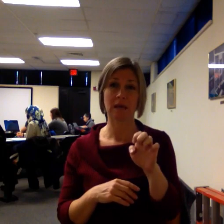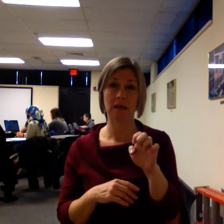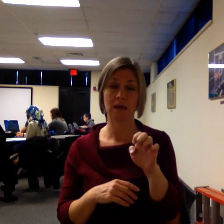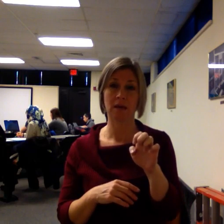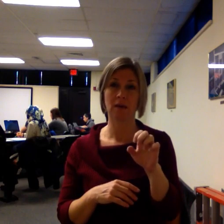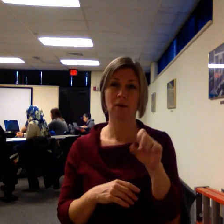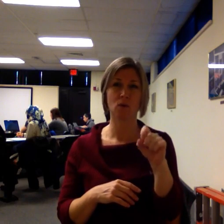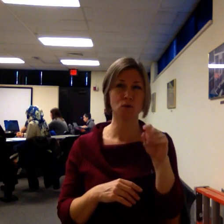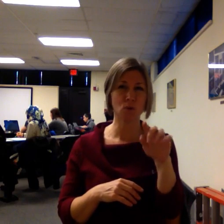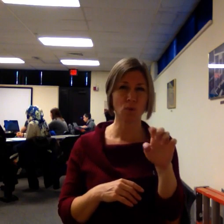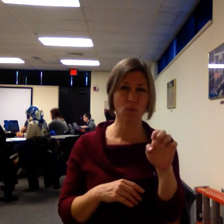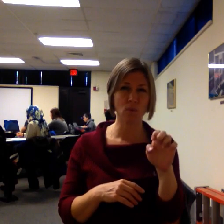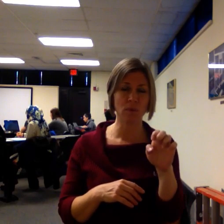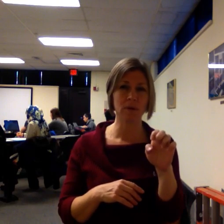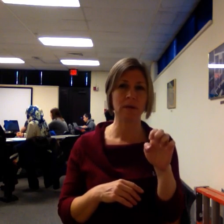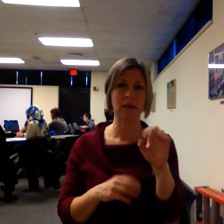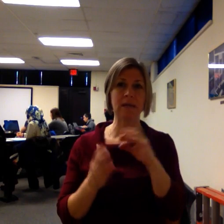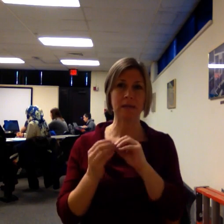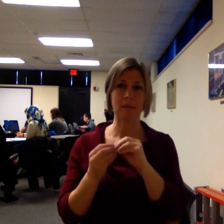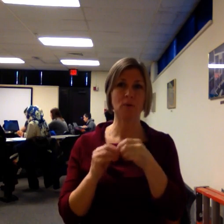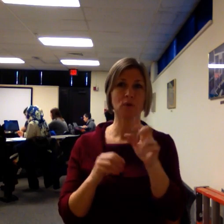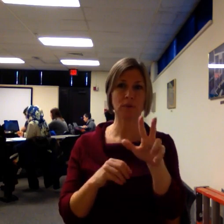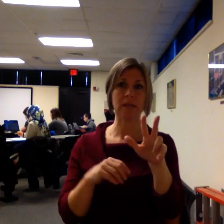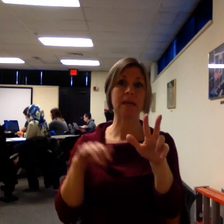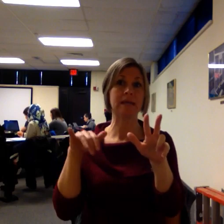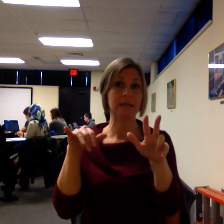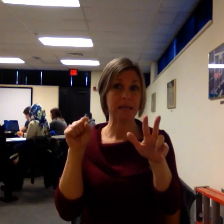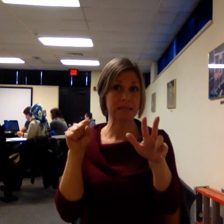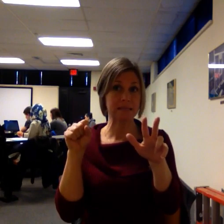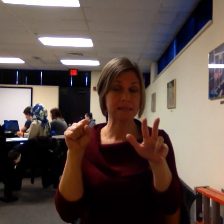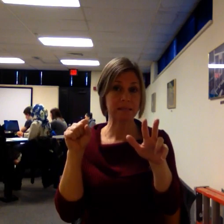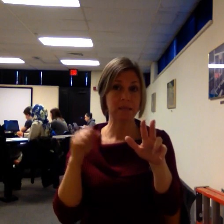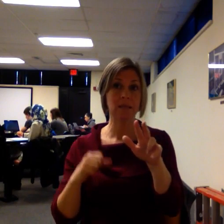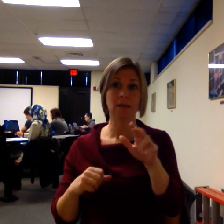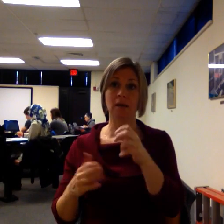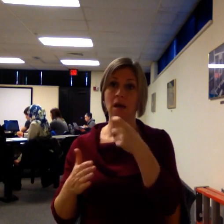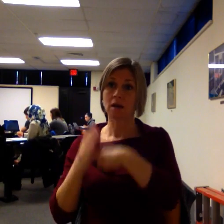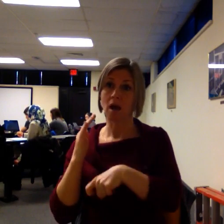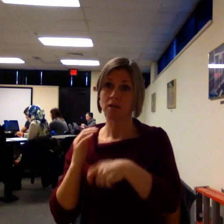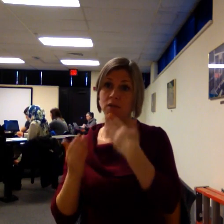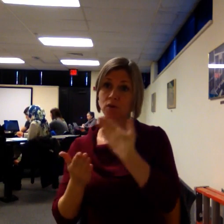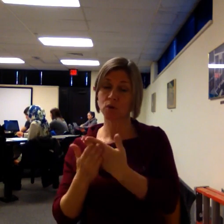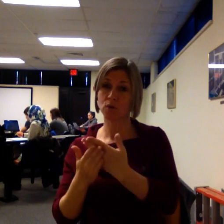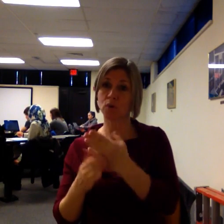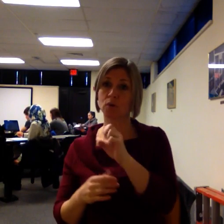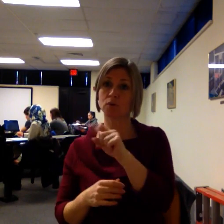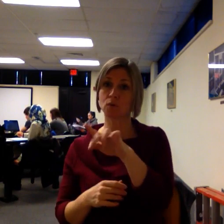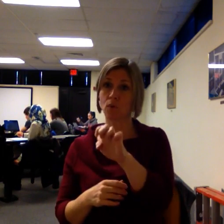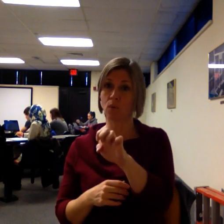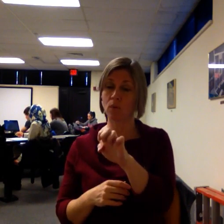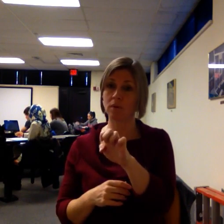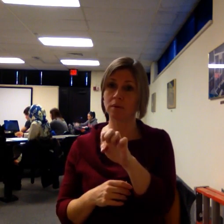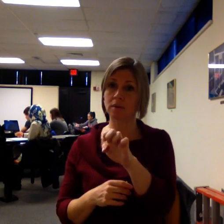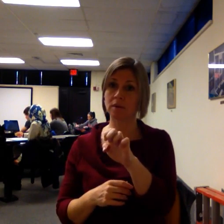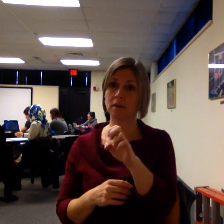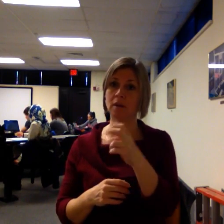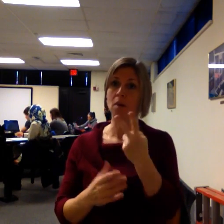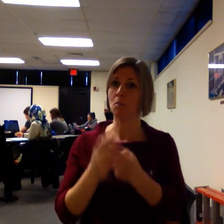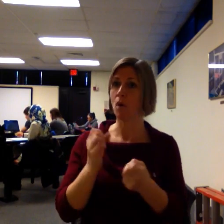goods sold. Number 3, yes. Your cost of goods sold as what the author calls it, both companies call it cost of